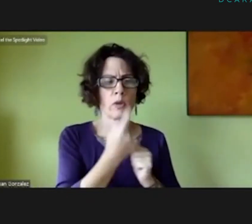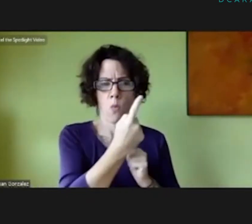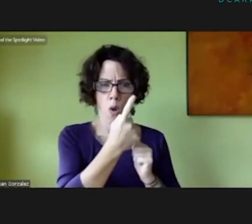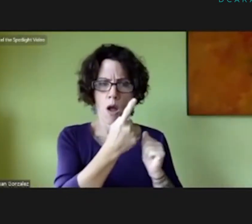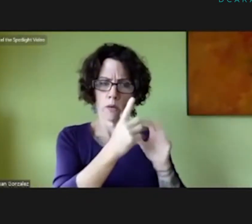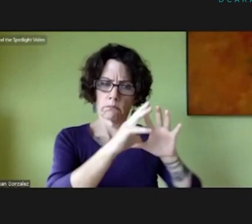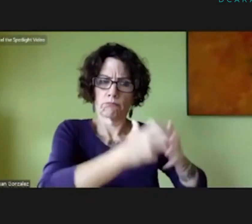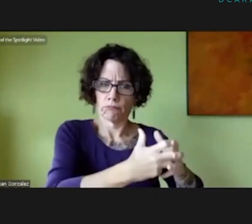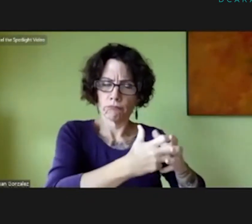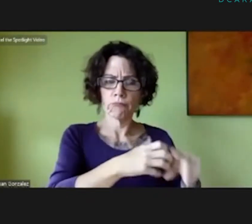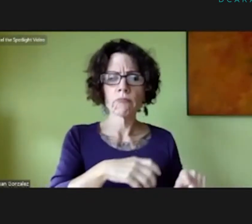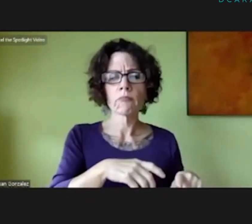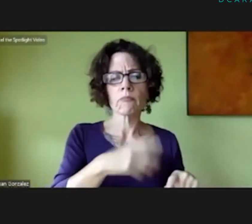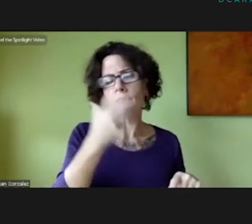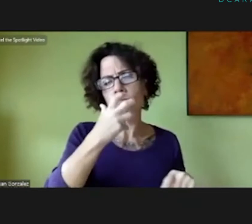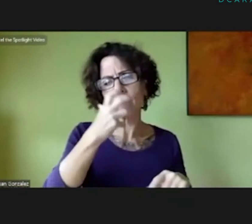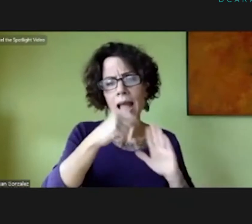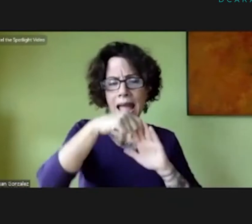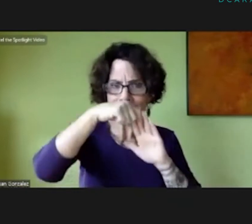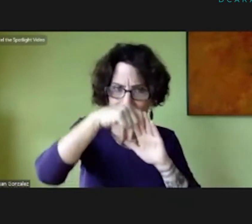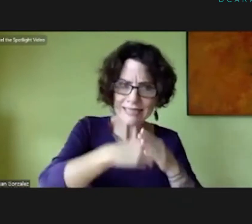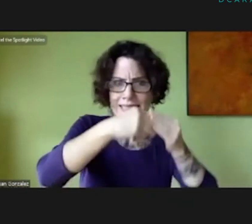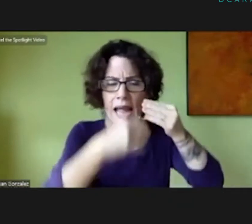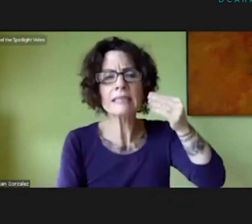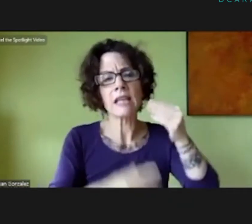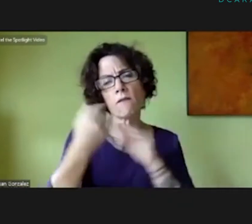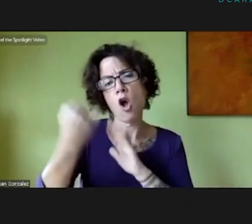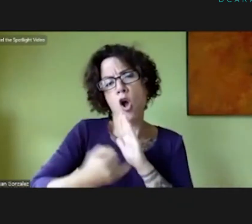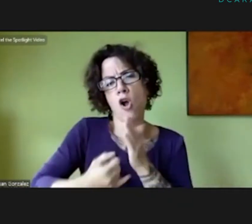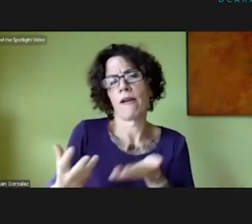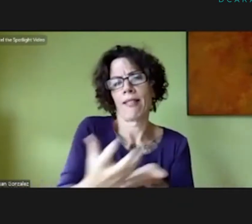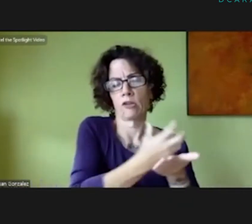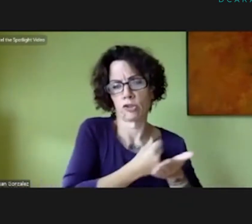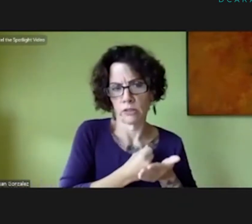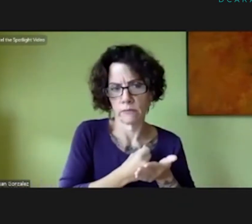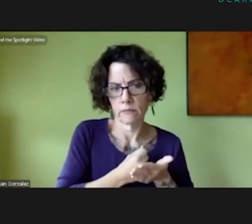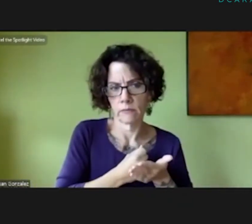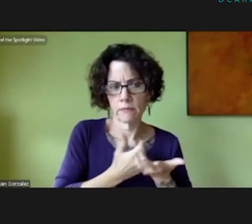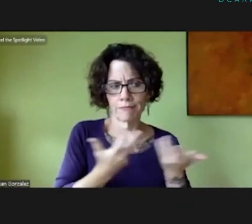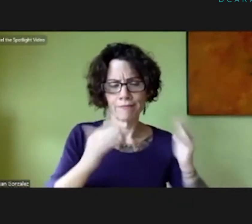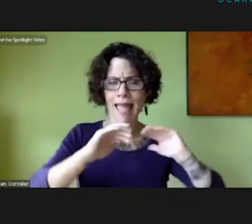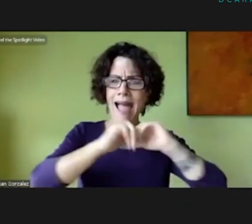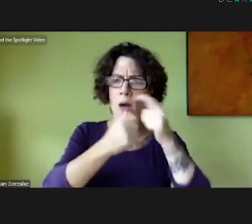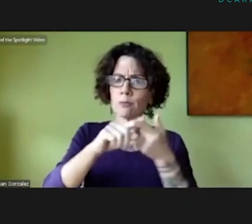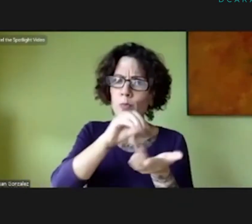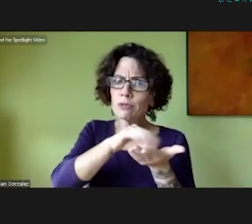that can be very time consuming. I work with one